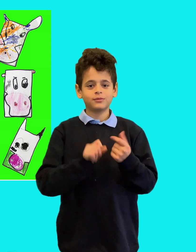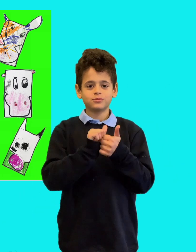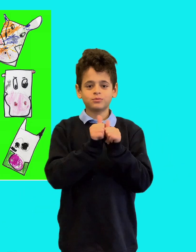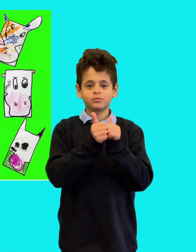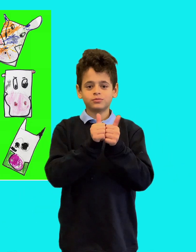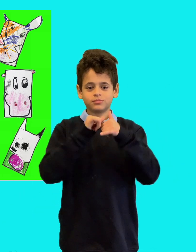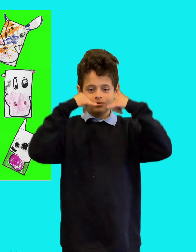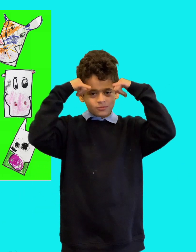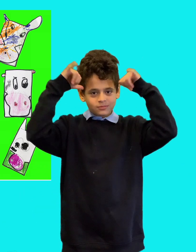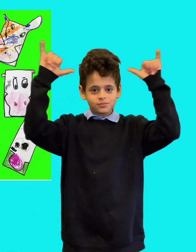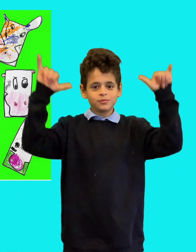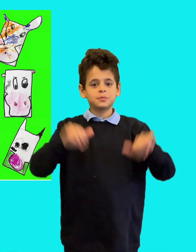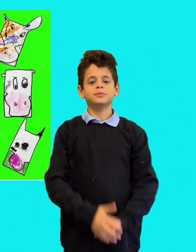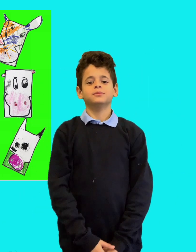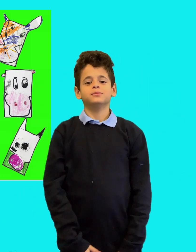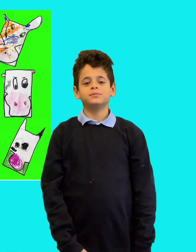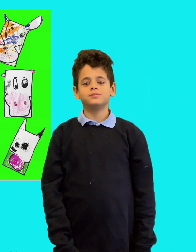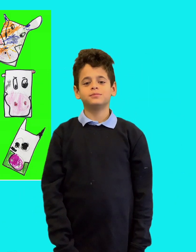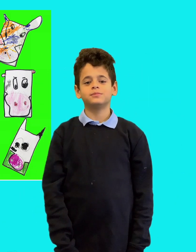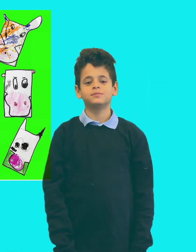Rectangles into cows